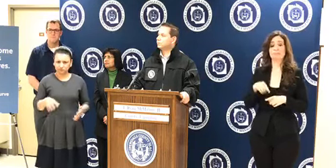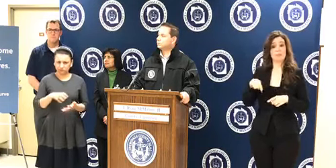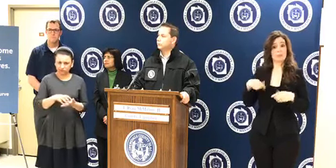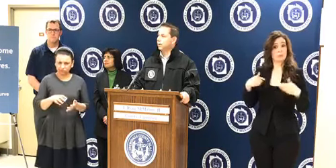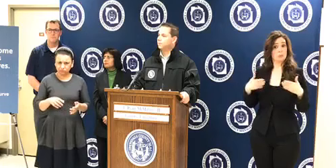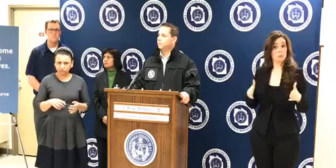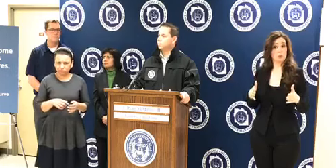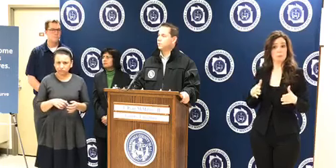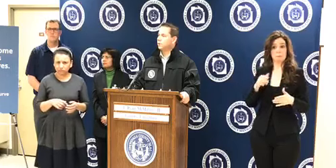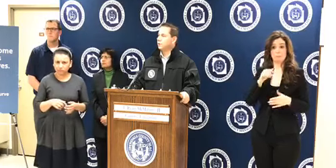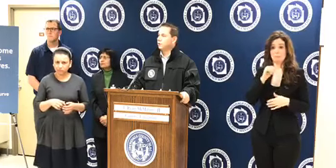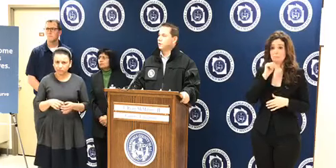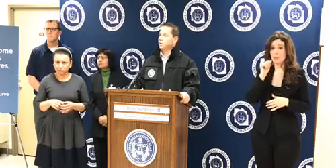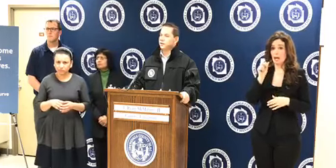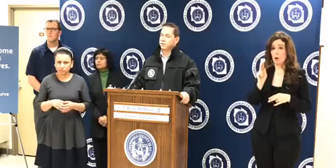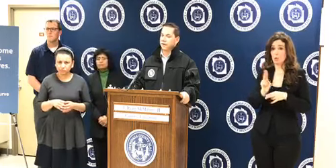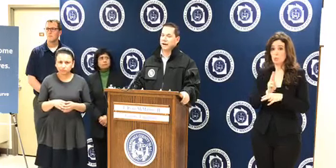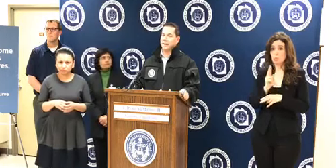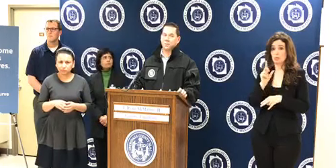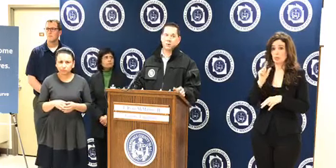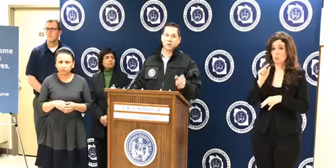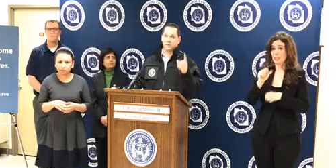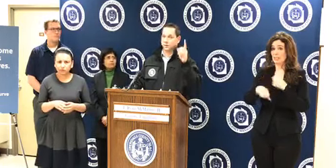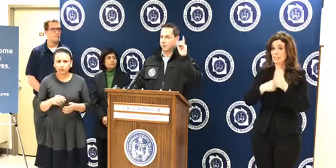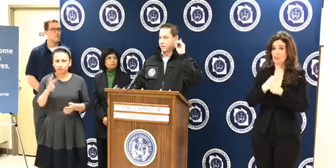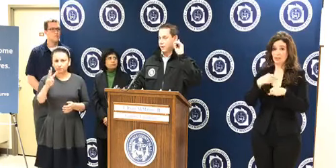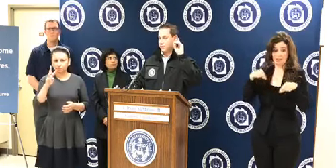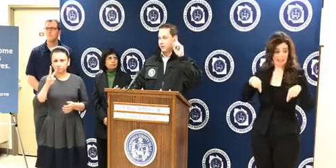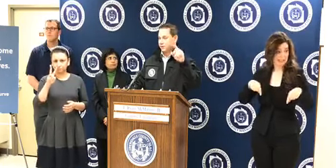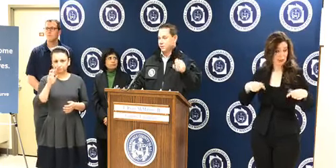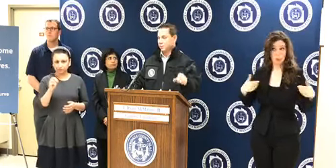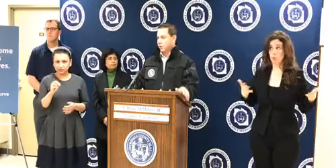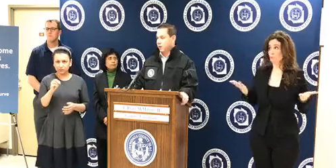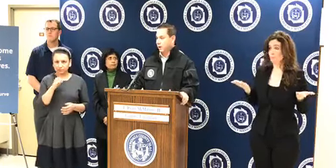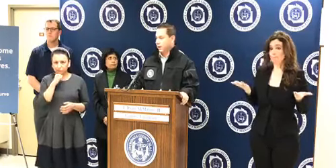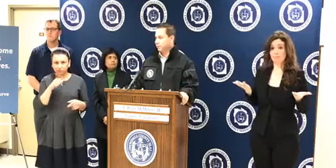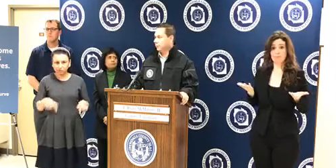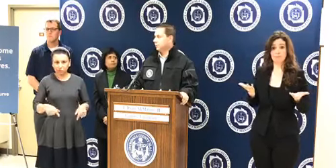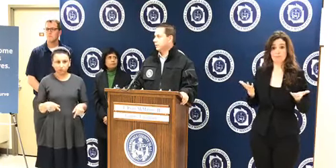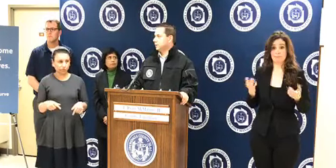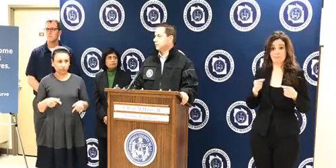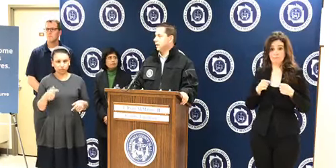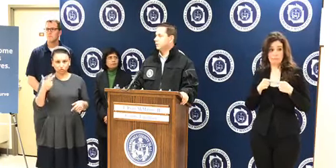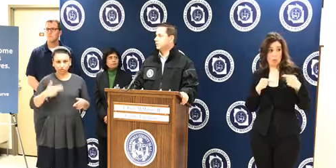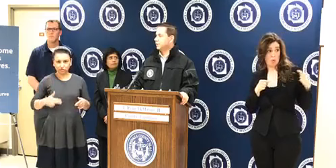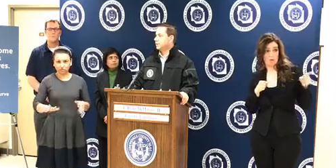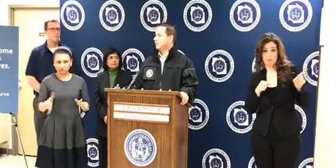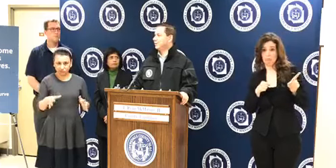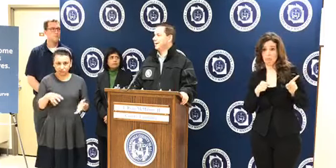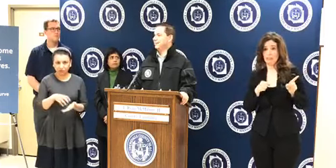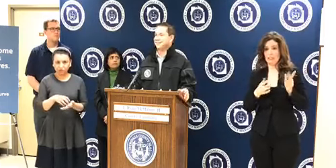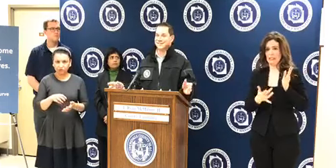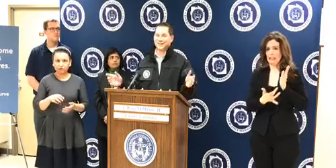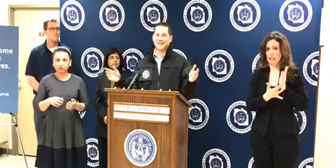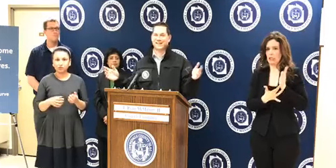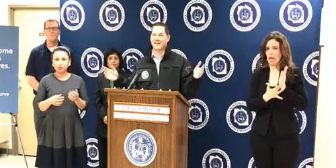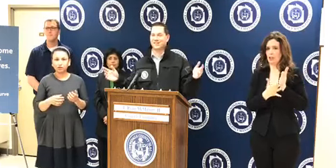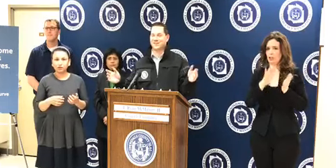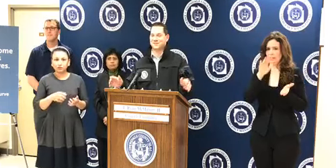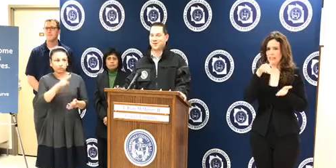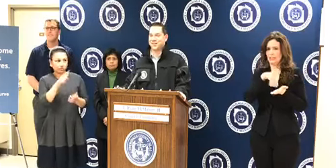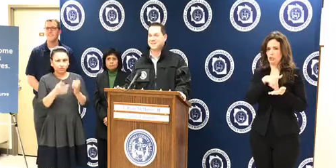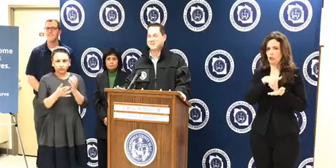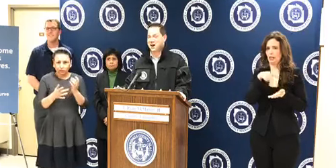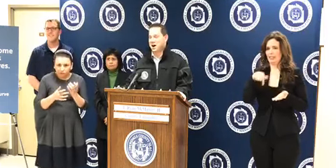years. Yeah. What are some of the capabilities? There's a lot of capabilities, and the other side of this is where the technology is. Now, this isn't our